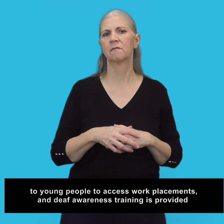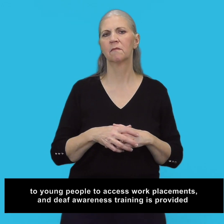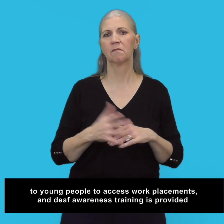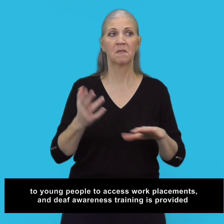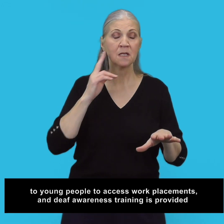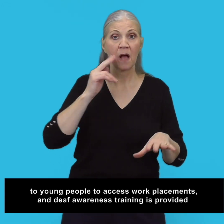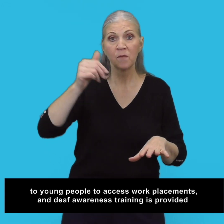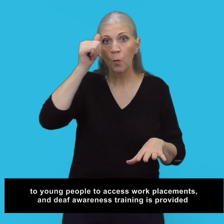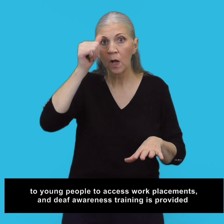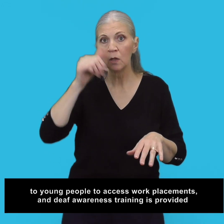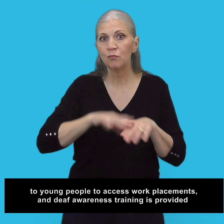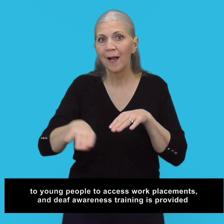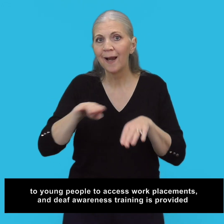provided before the placement starts.